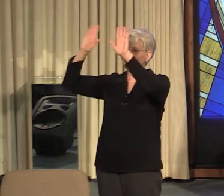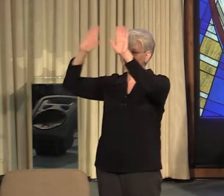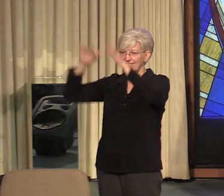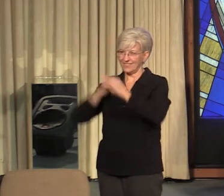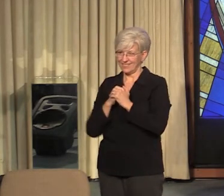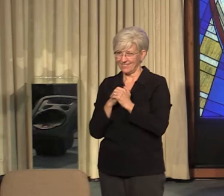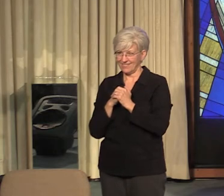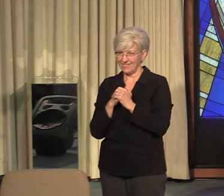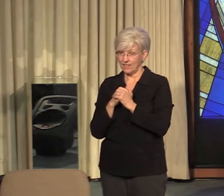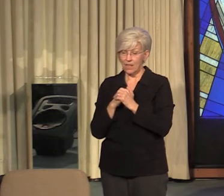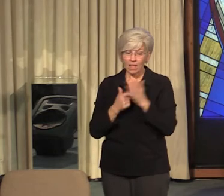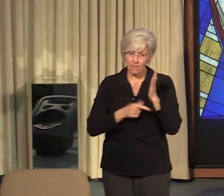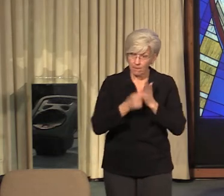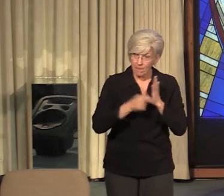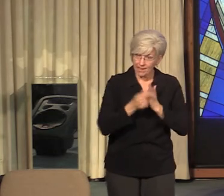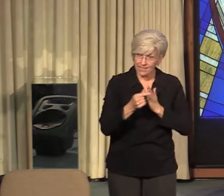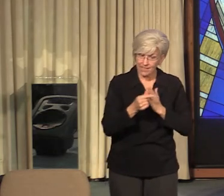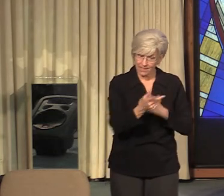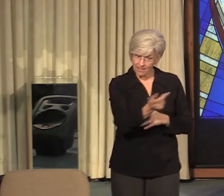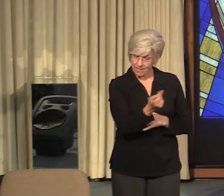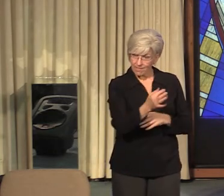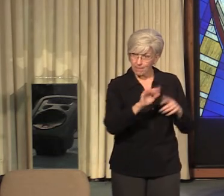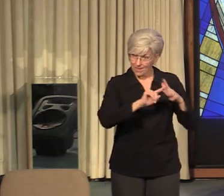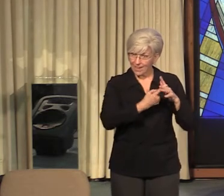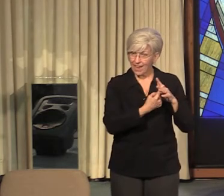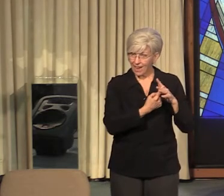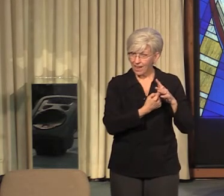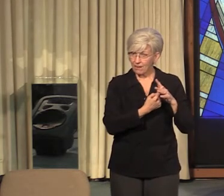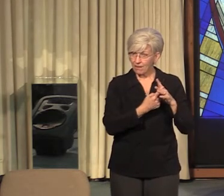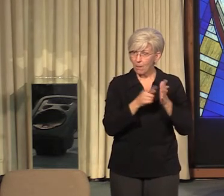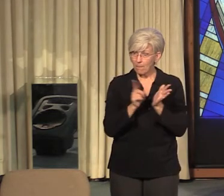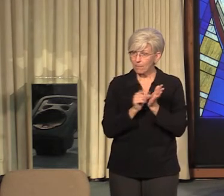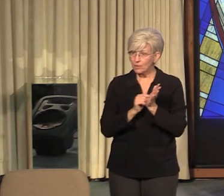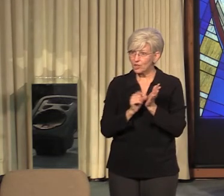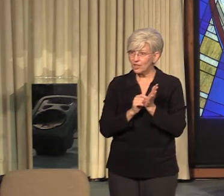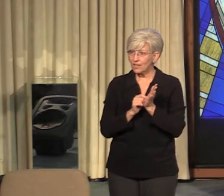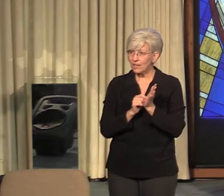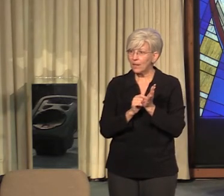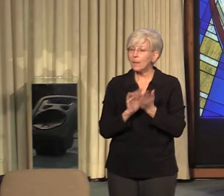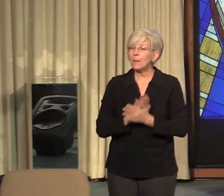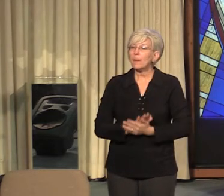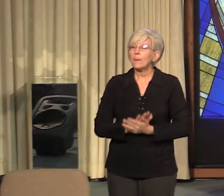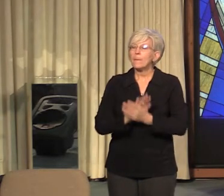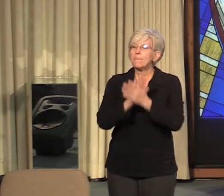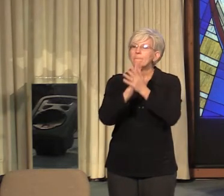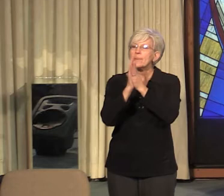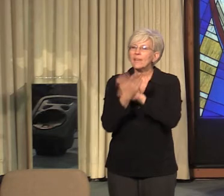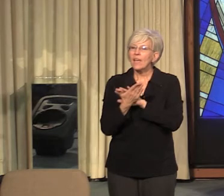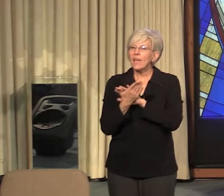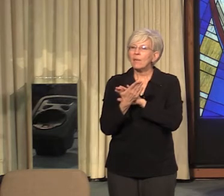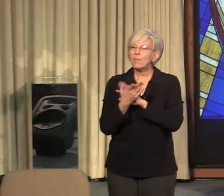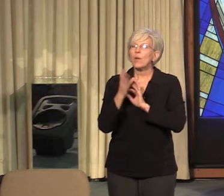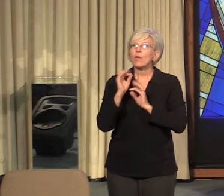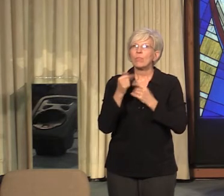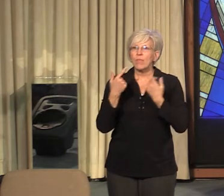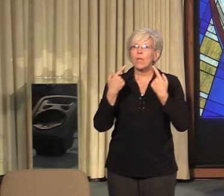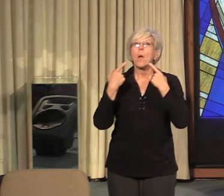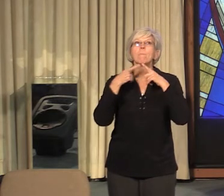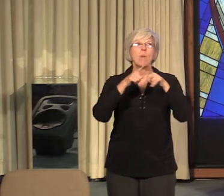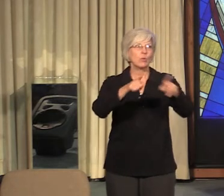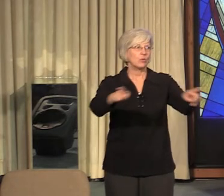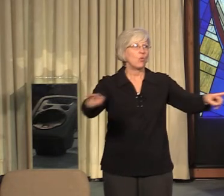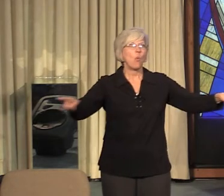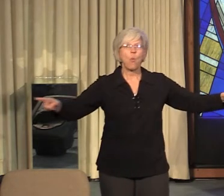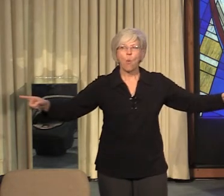The magazine that they began publishing after a short time became the most widely